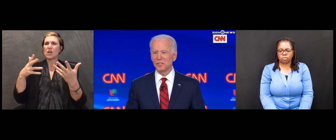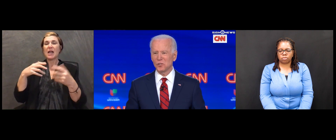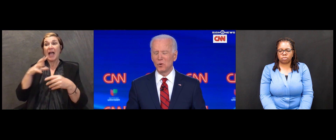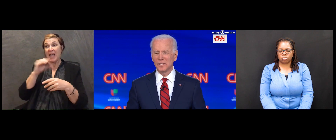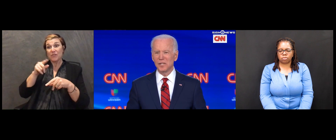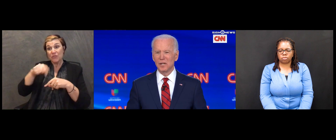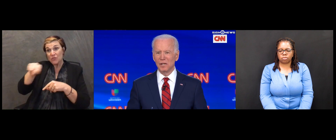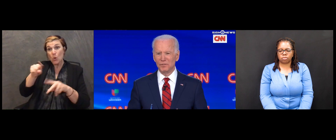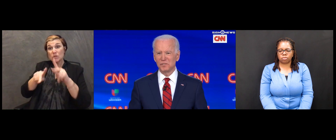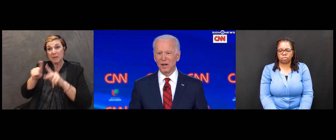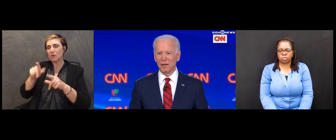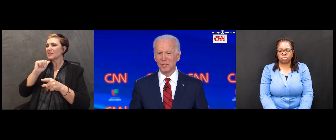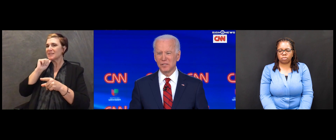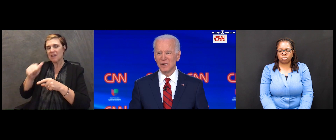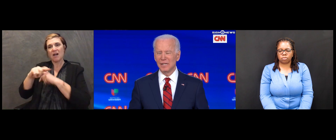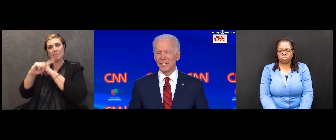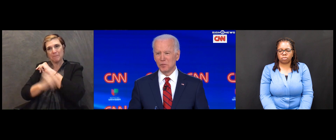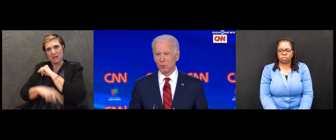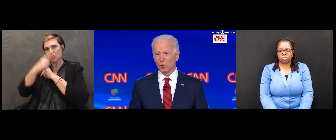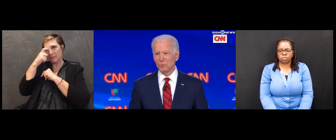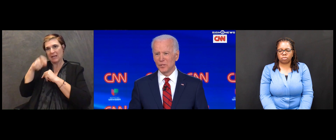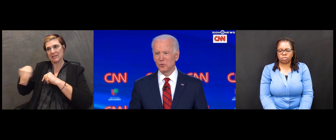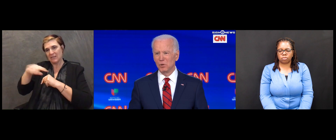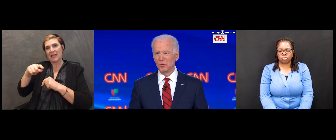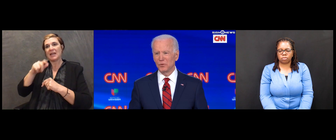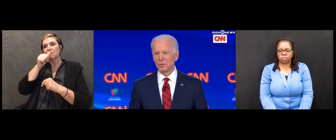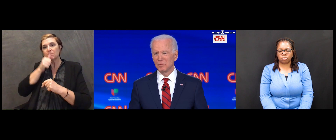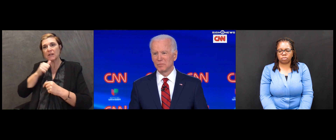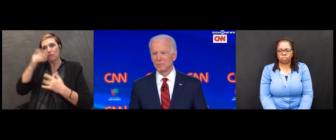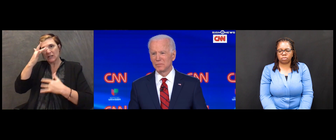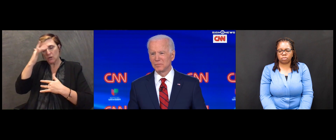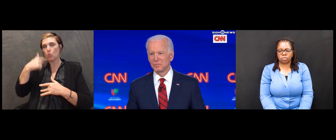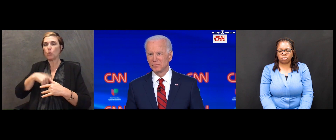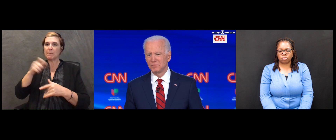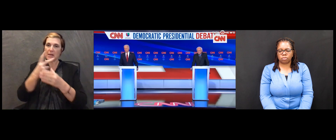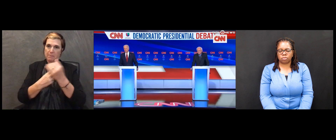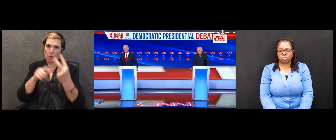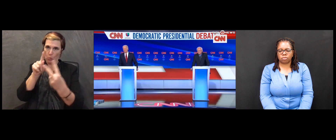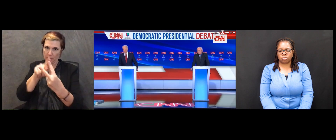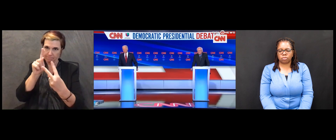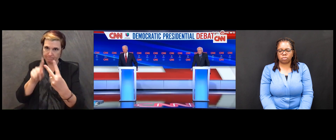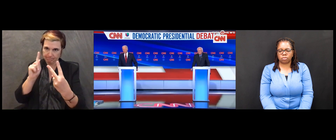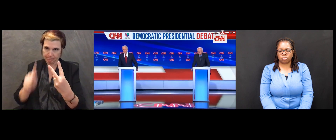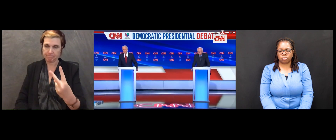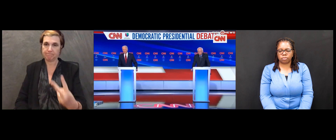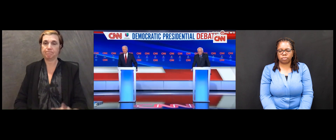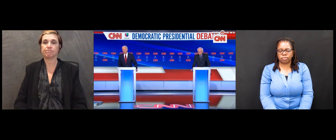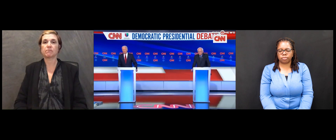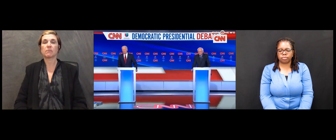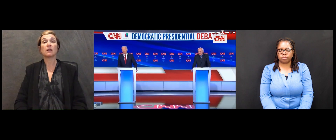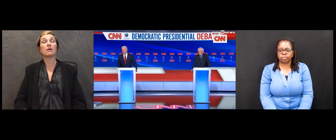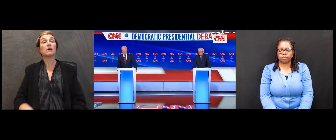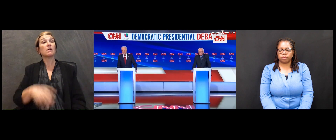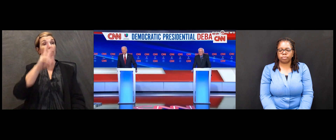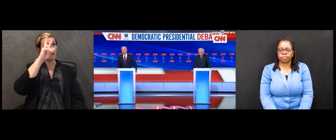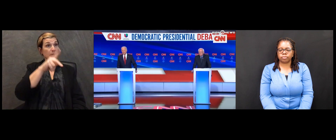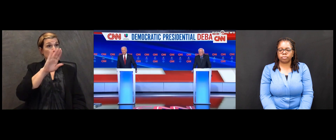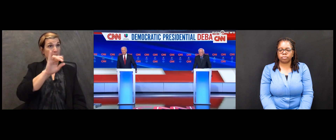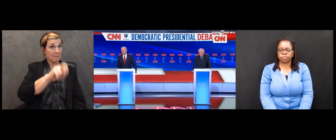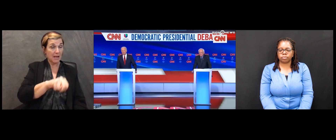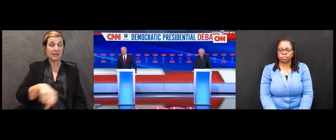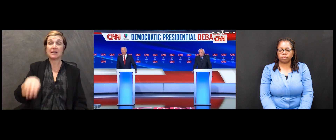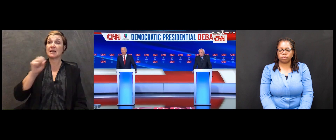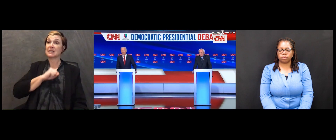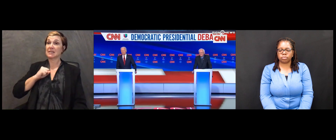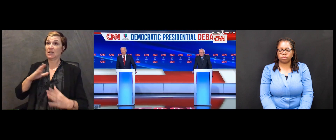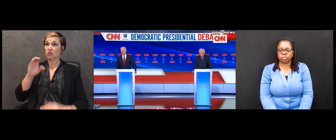as a consequence of this virus. It's important we do both. Vice President Biden, Senator Sanders, we want to thank you both for being here tonight